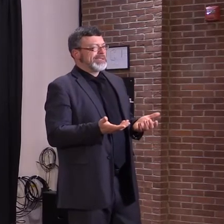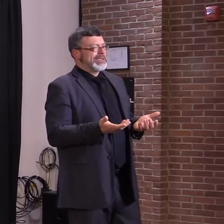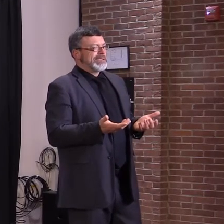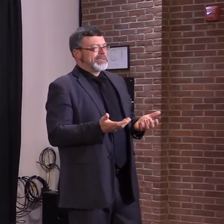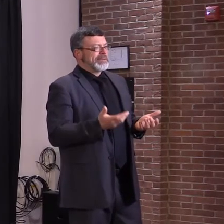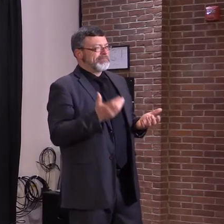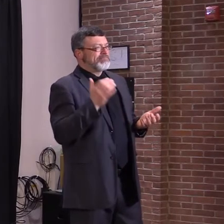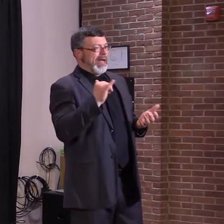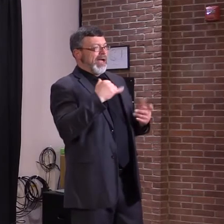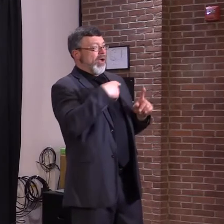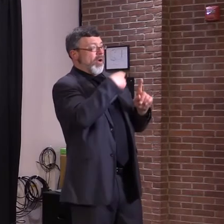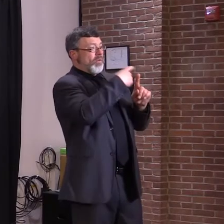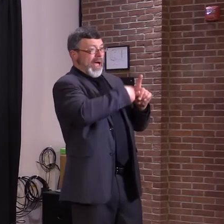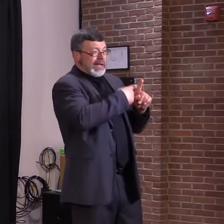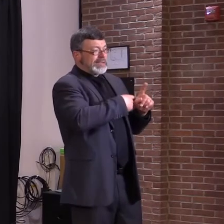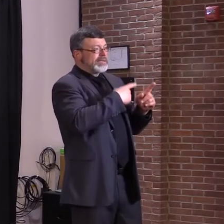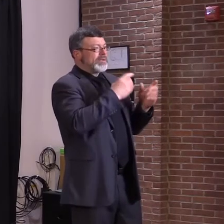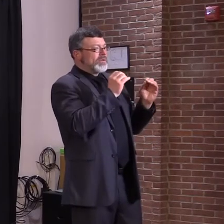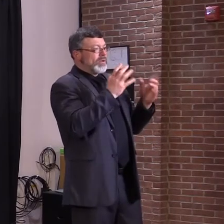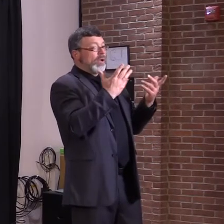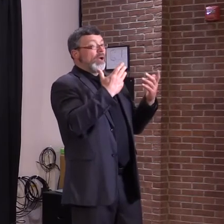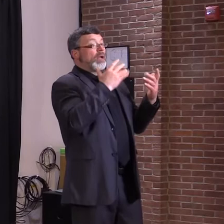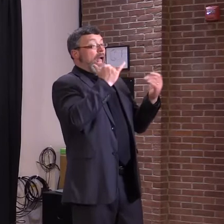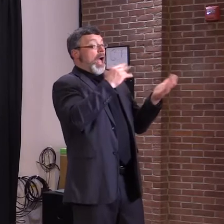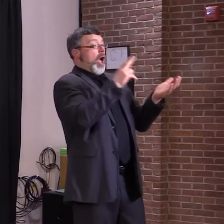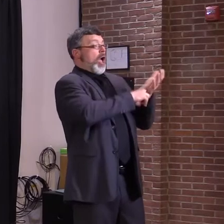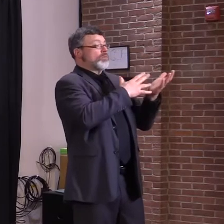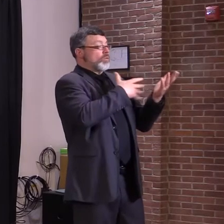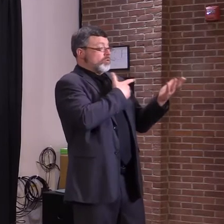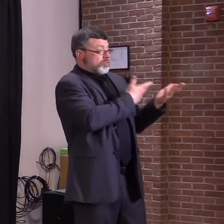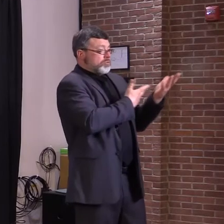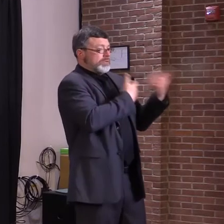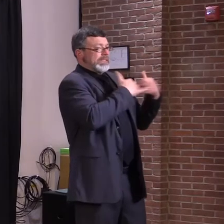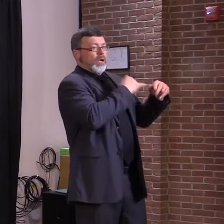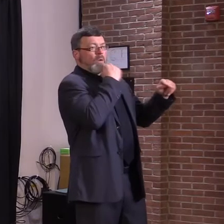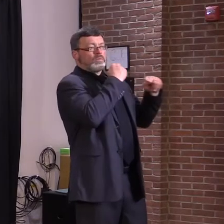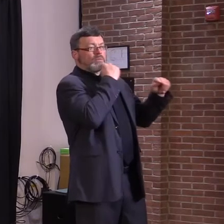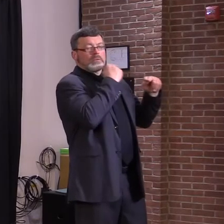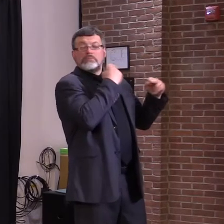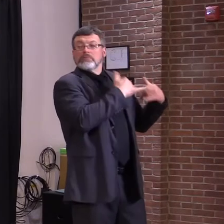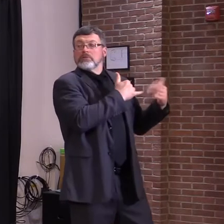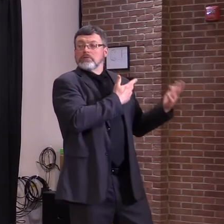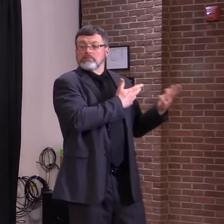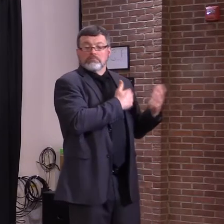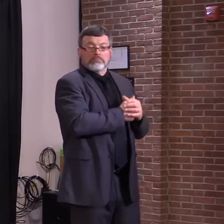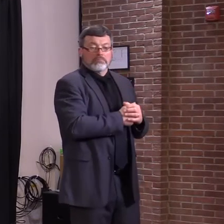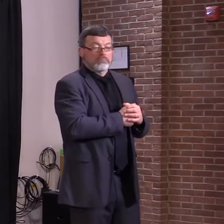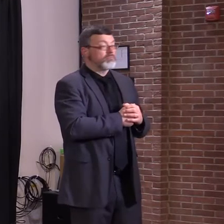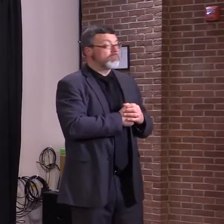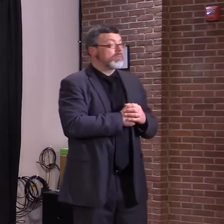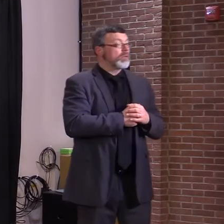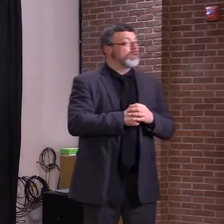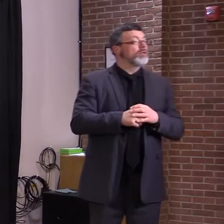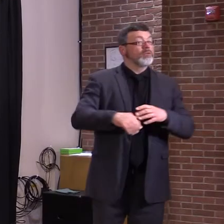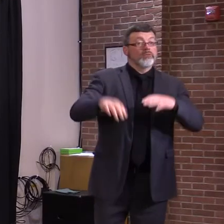registry, they're getting much, much closer. Thanks.